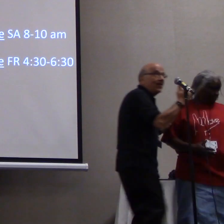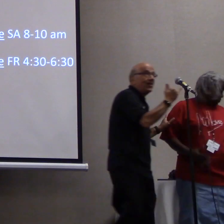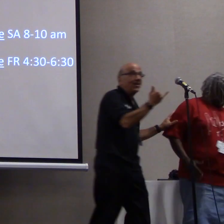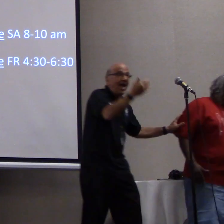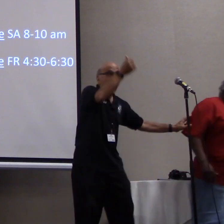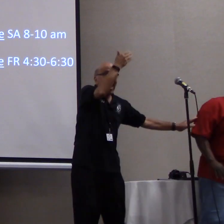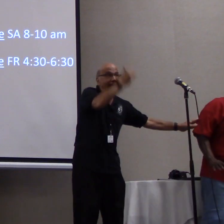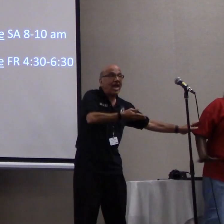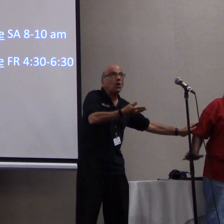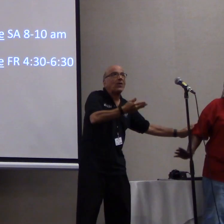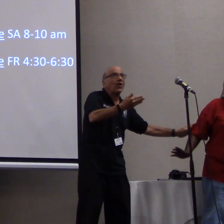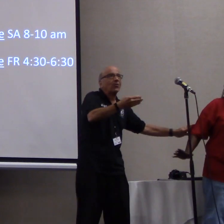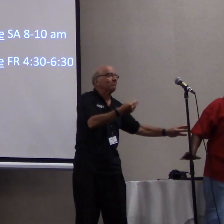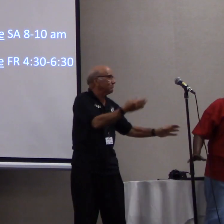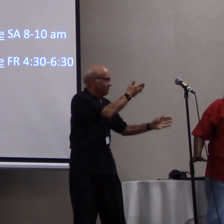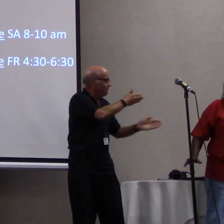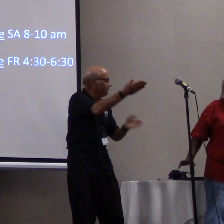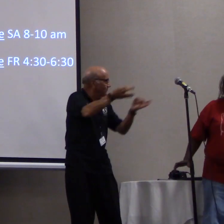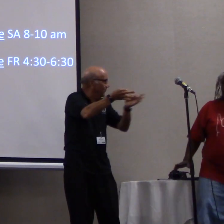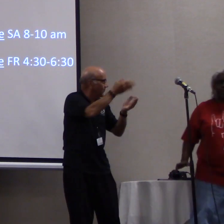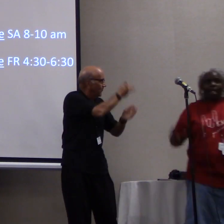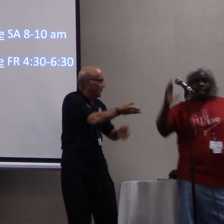Now, Annie Pearl.